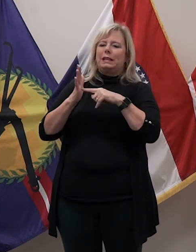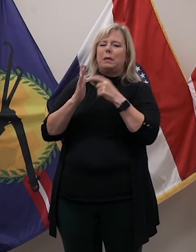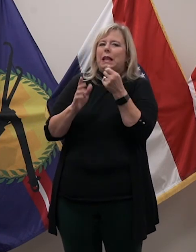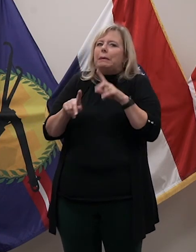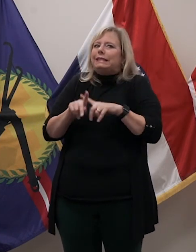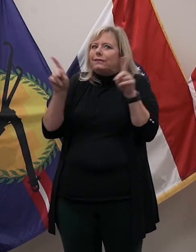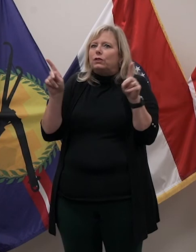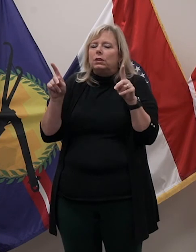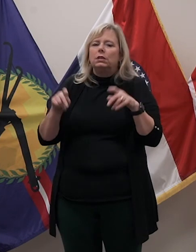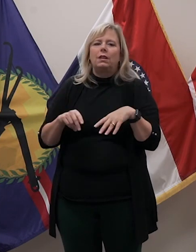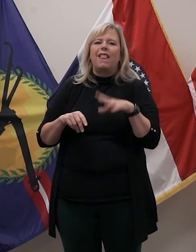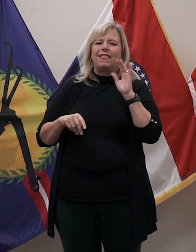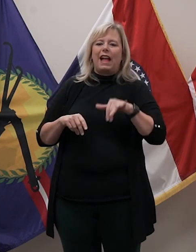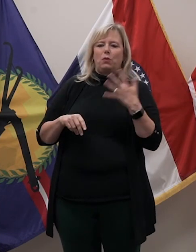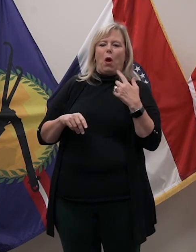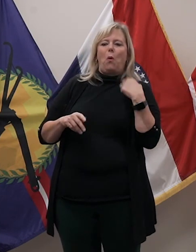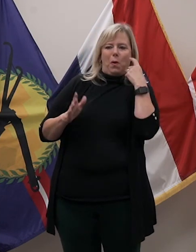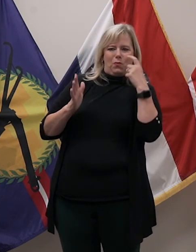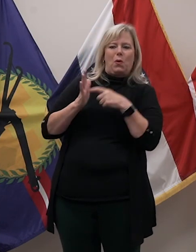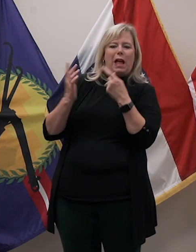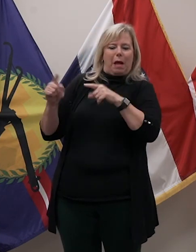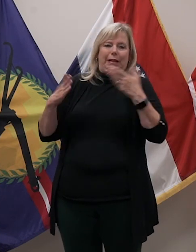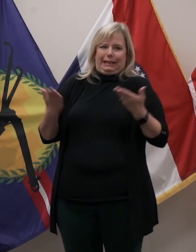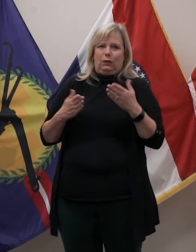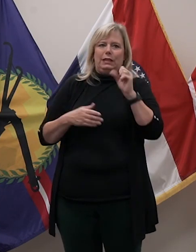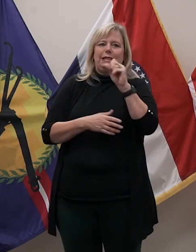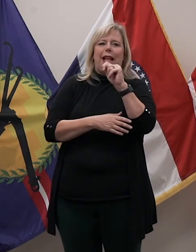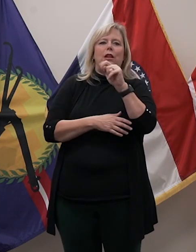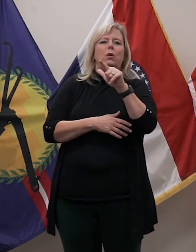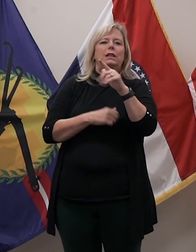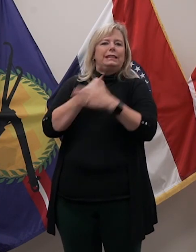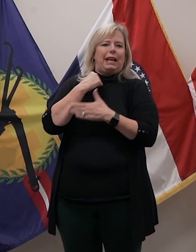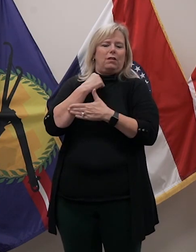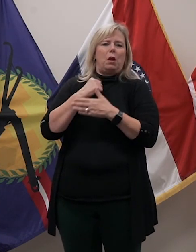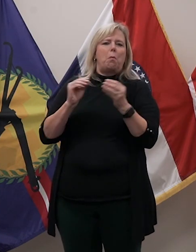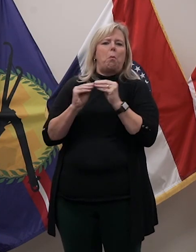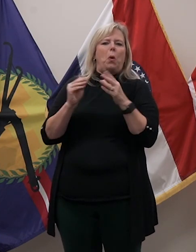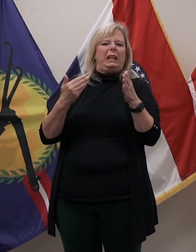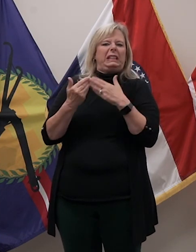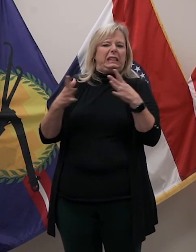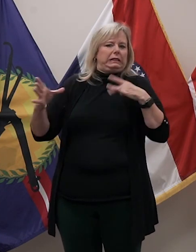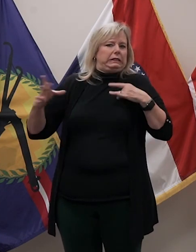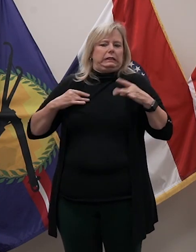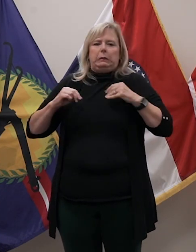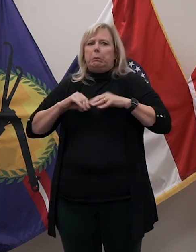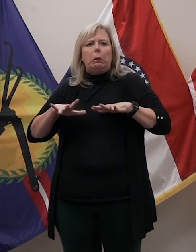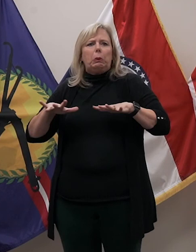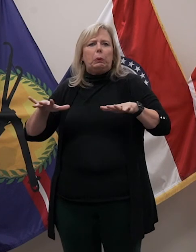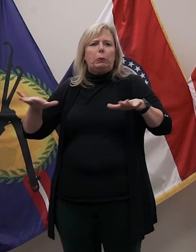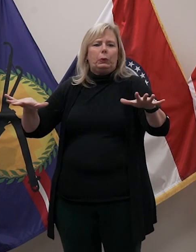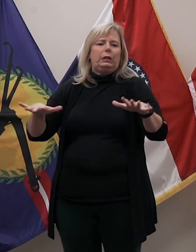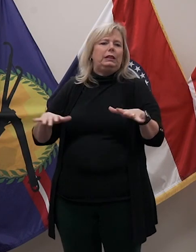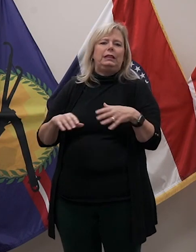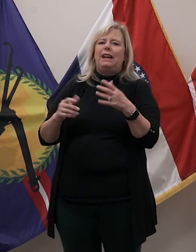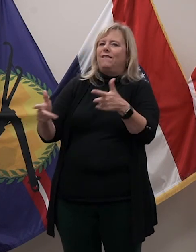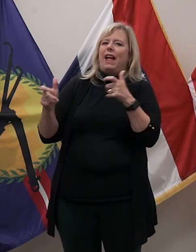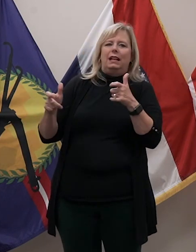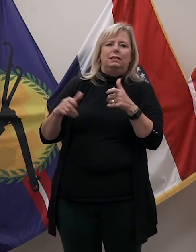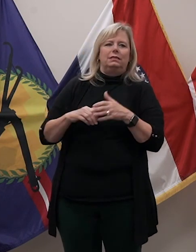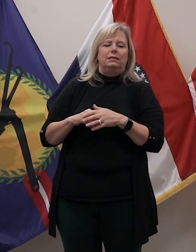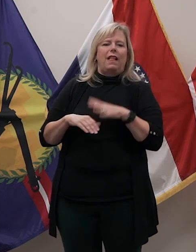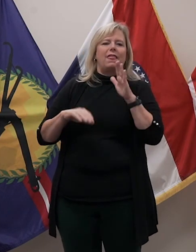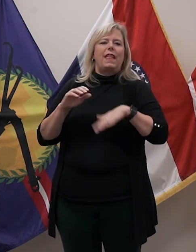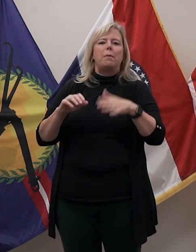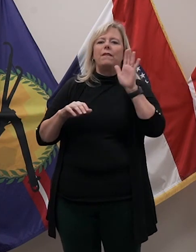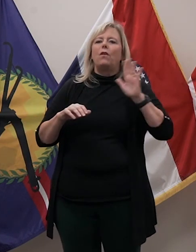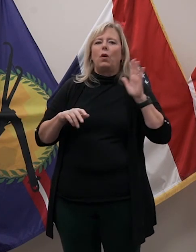different, and that's what we're seeing right here in St. Louis County. It's much more contagious and spreads much more quickly